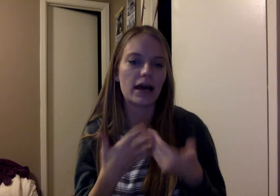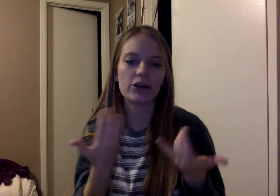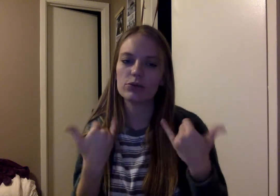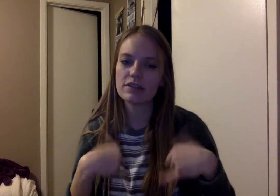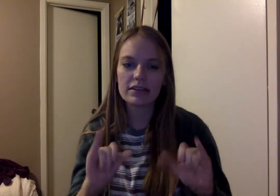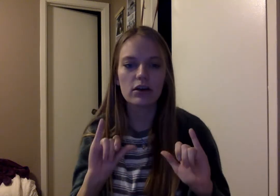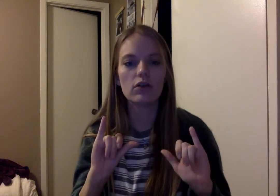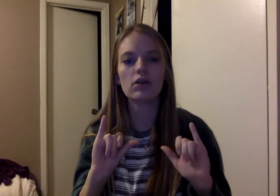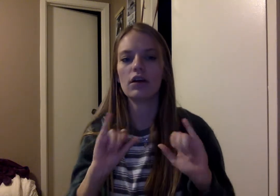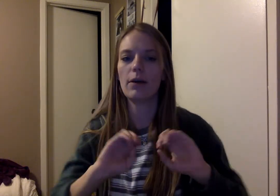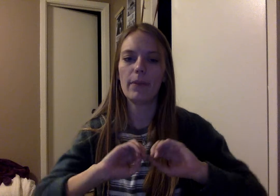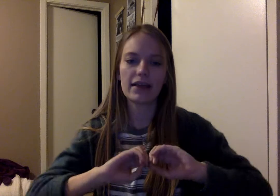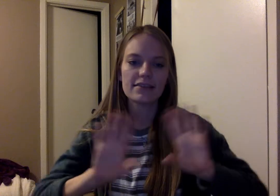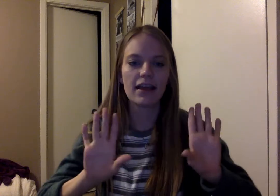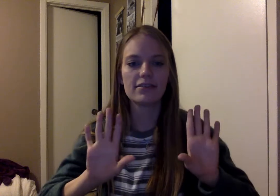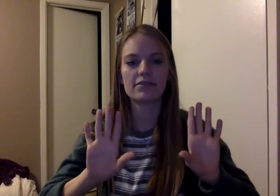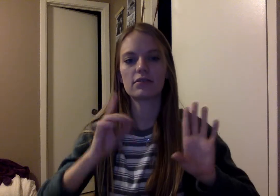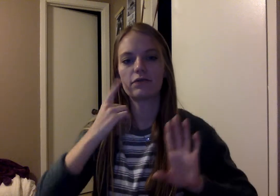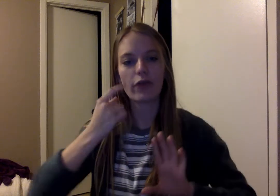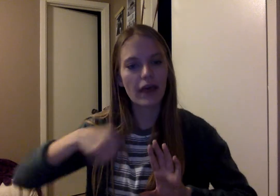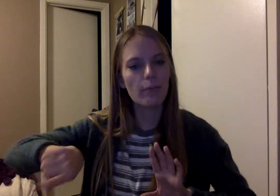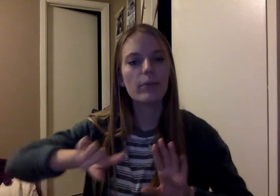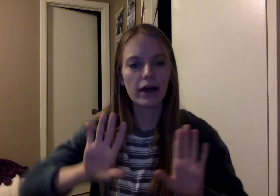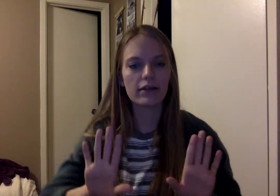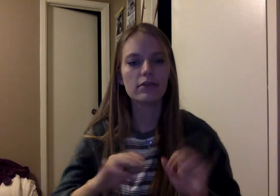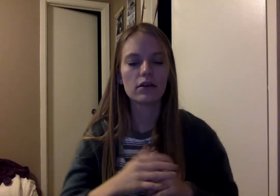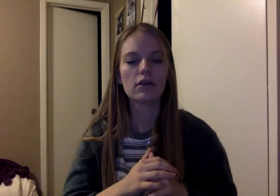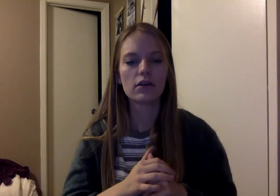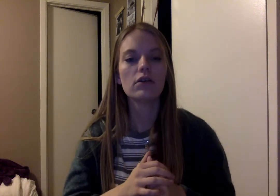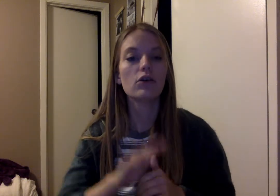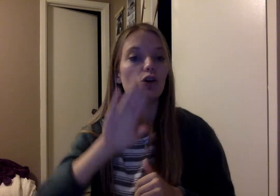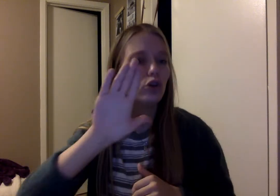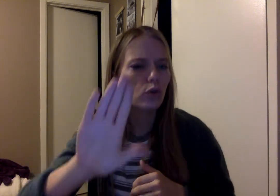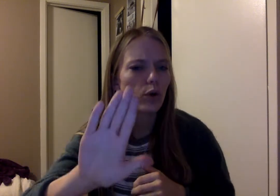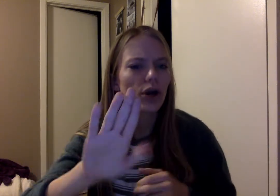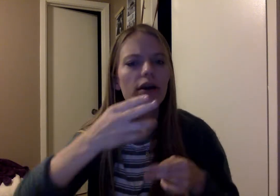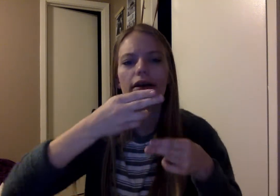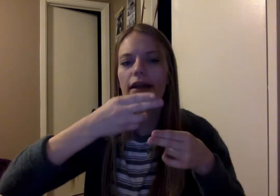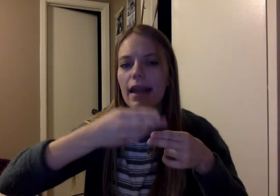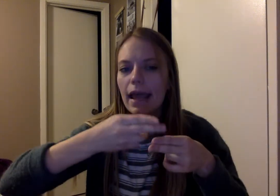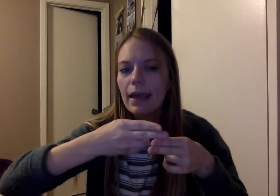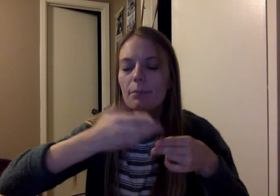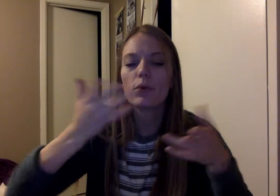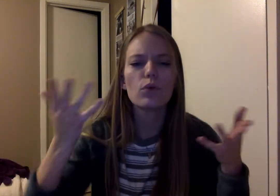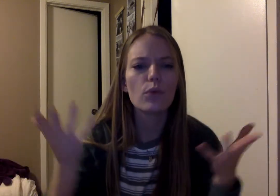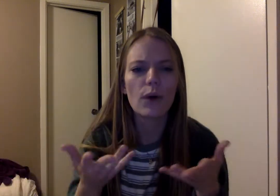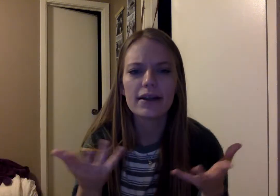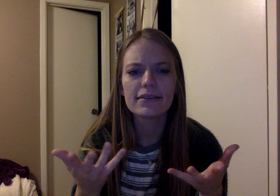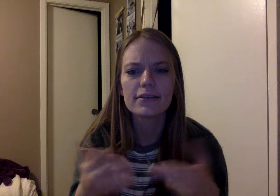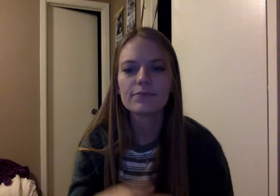It will still make sense for them. But your name what?